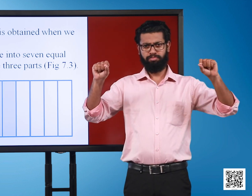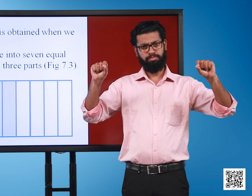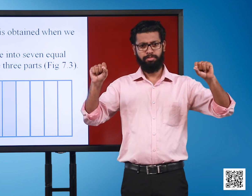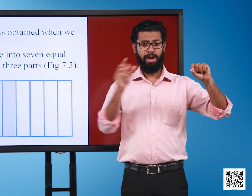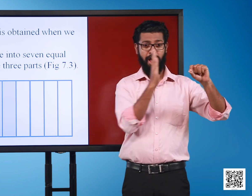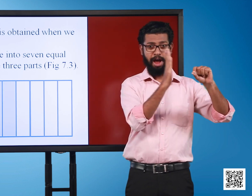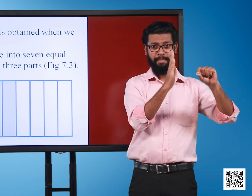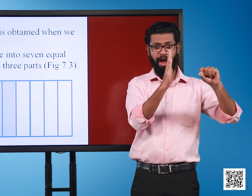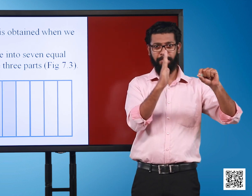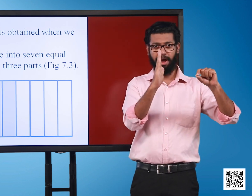parts.